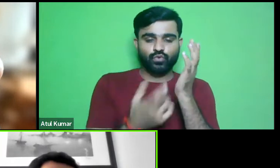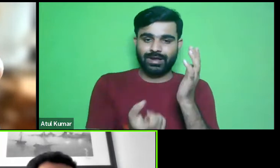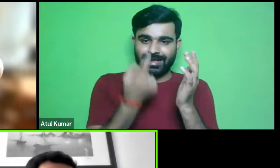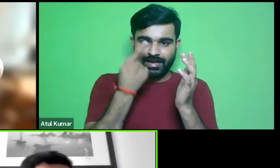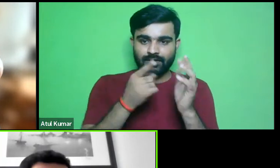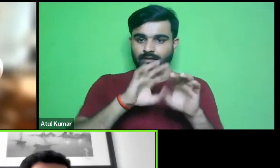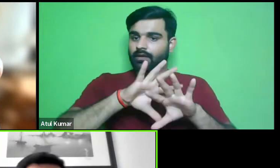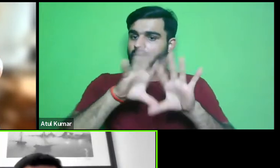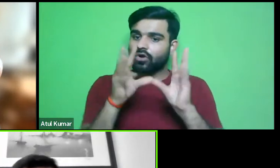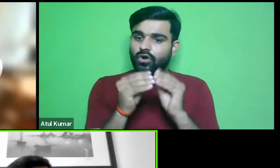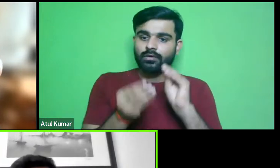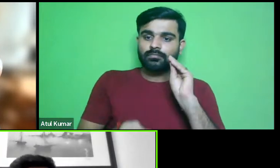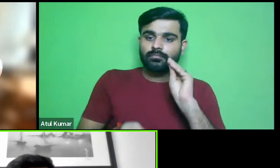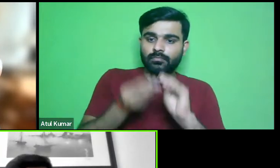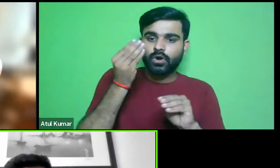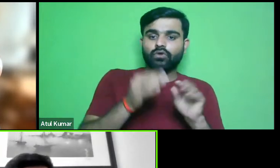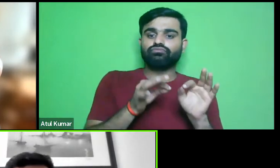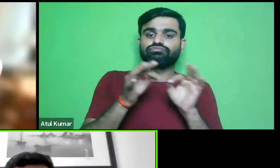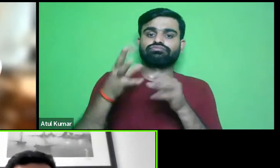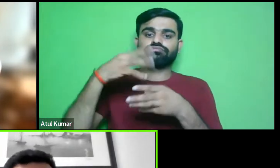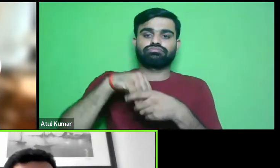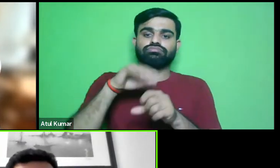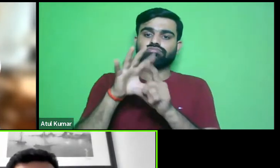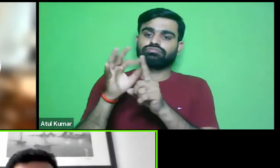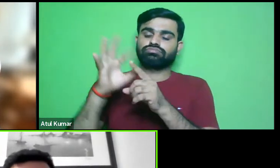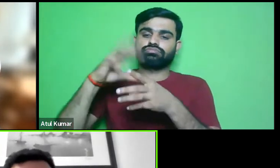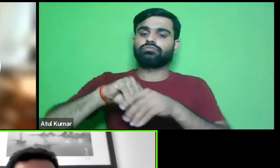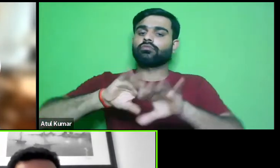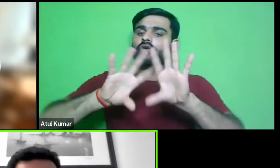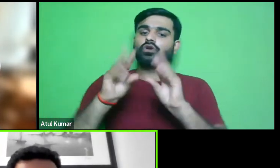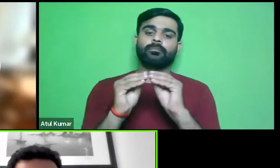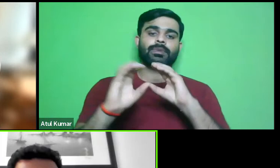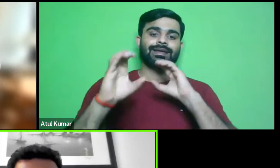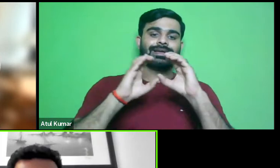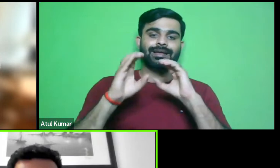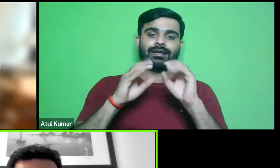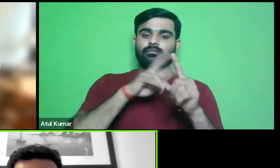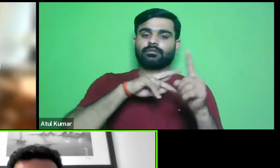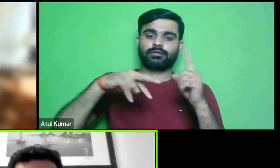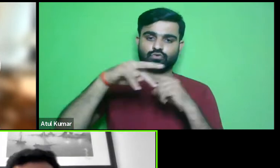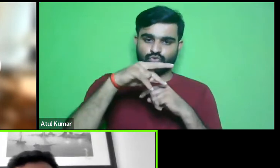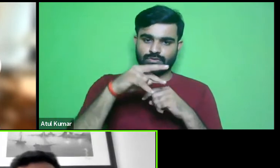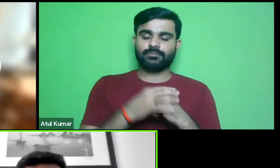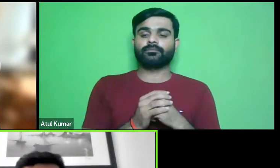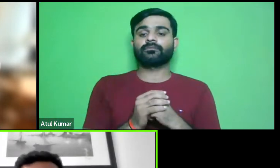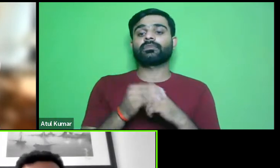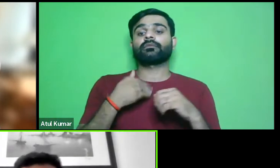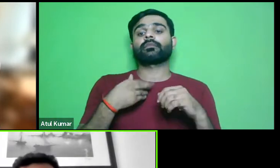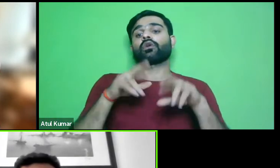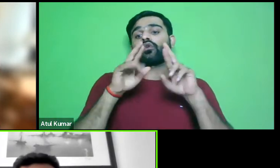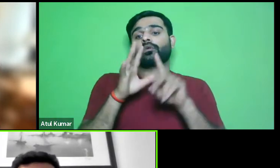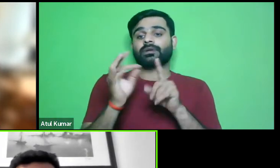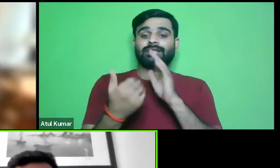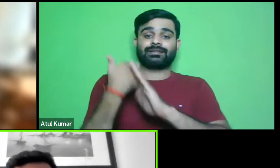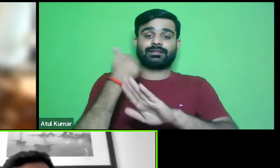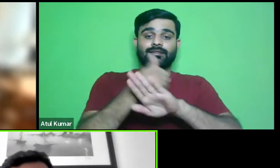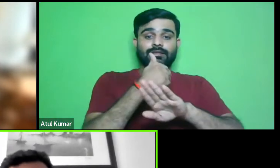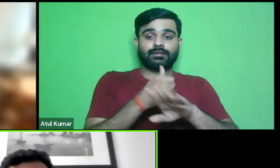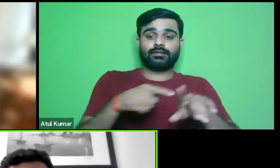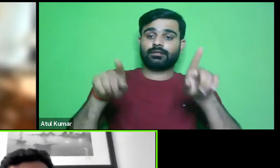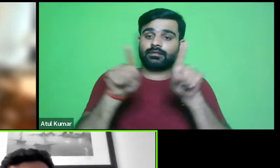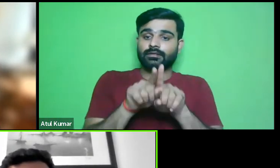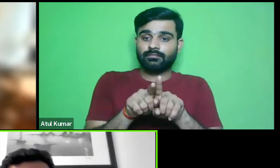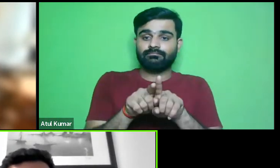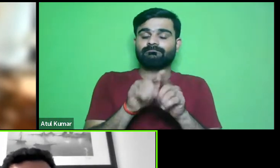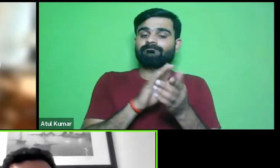them, I think, are like subsets. And that's, I mean, we could have an entire conversation on just that aspect. But what I hope to have established with like at least this